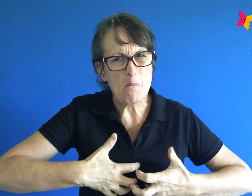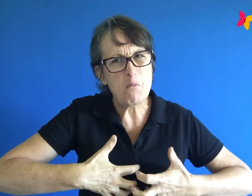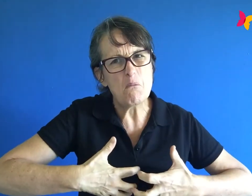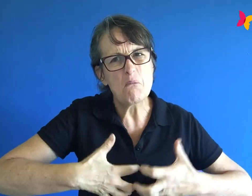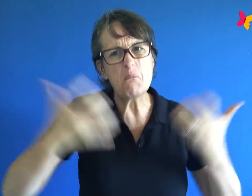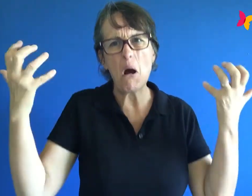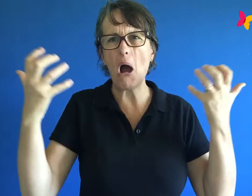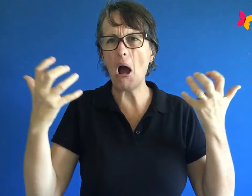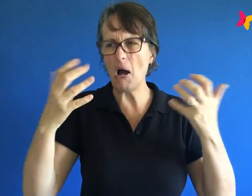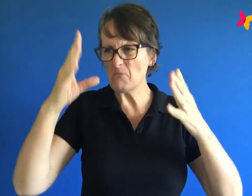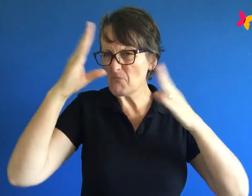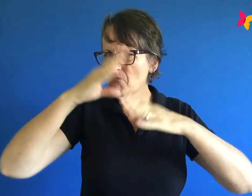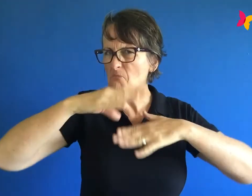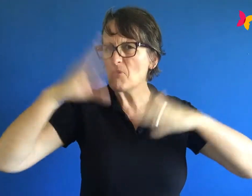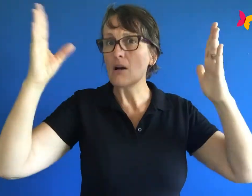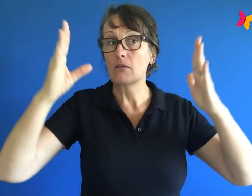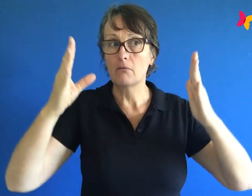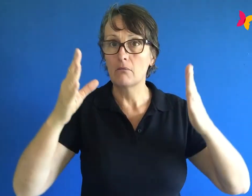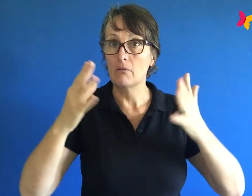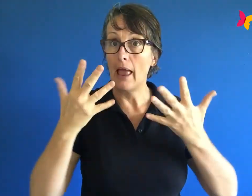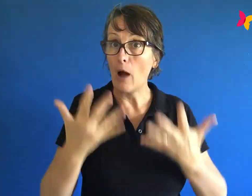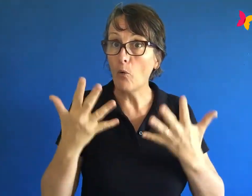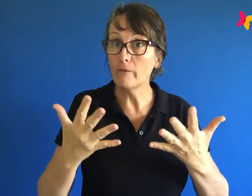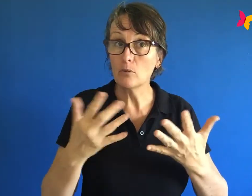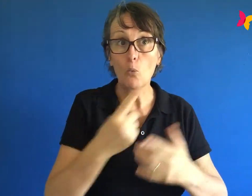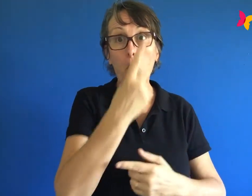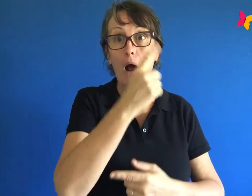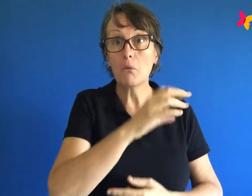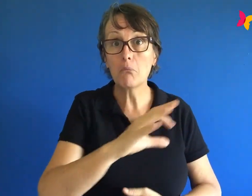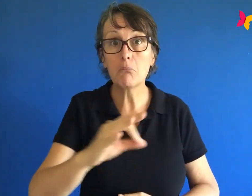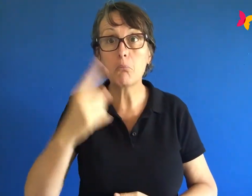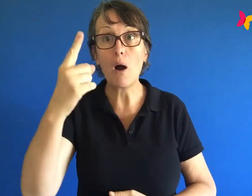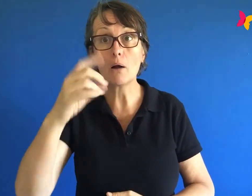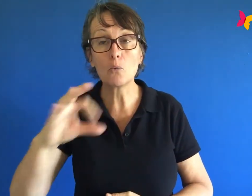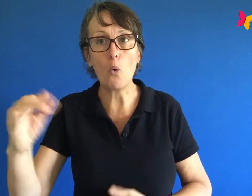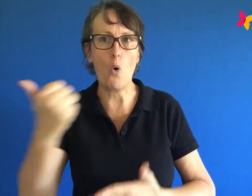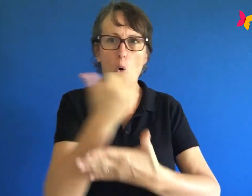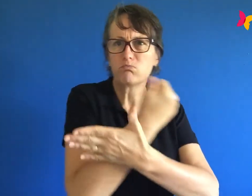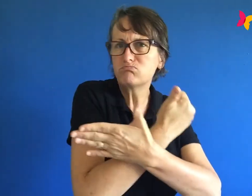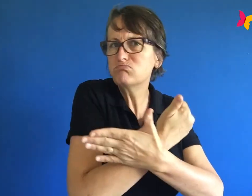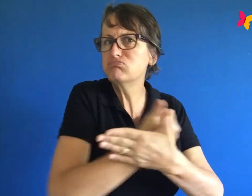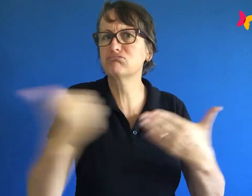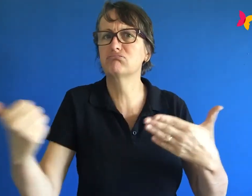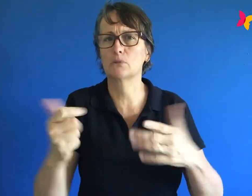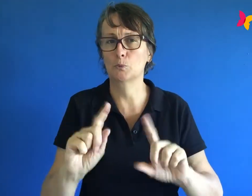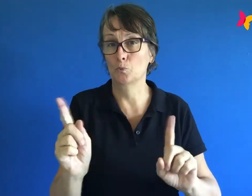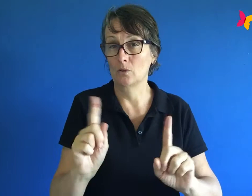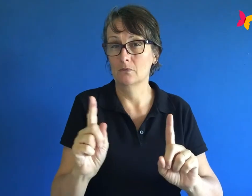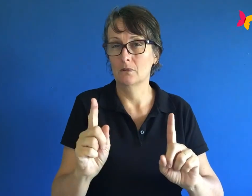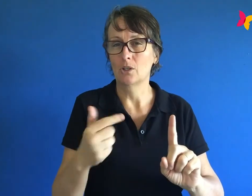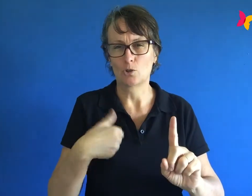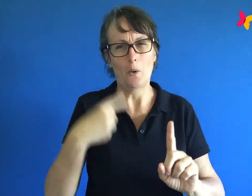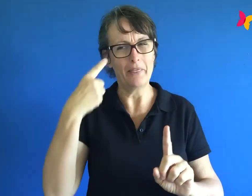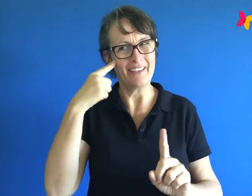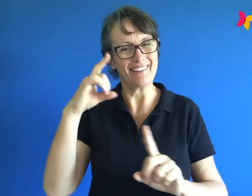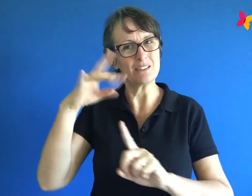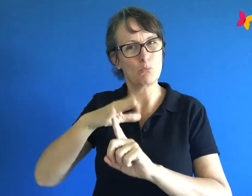very intense sort of upset, or is it just, you know, the occasional getting a bit moody? So I think the intensity is very important as